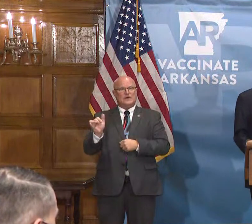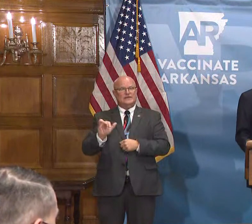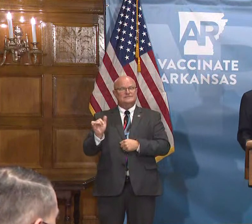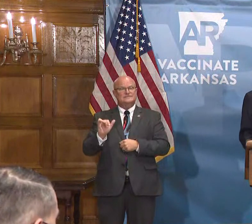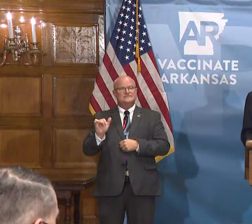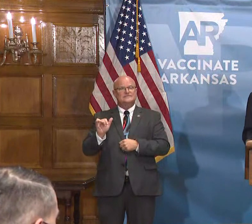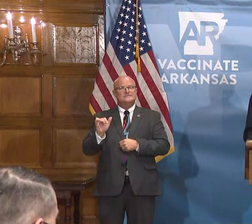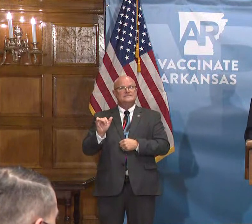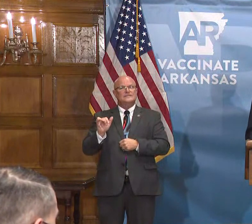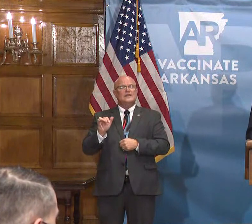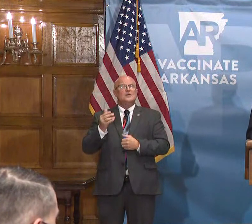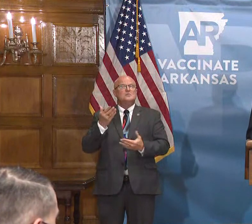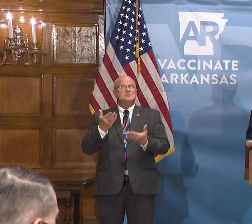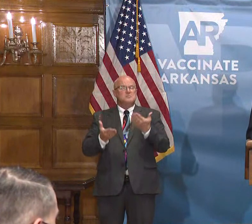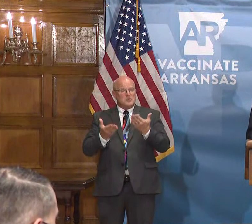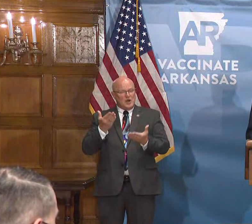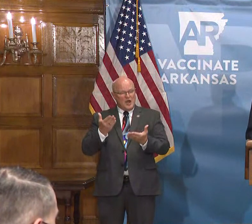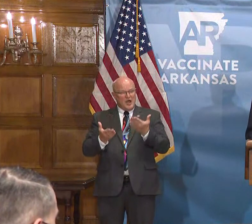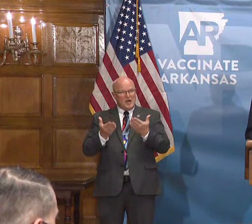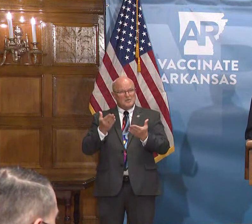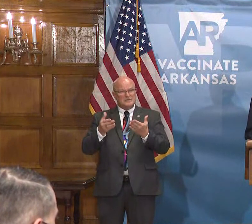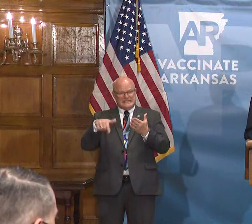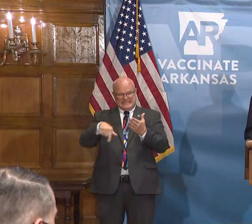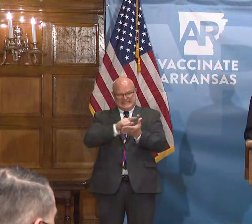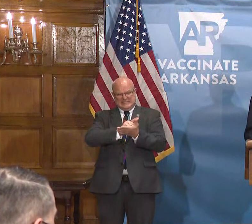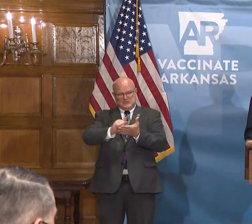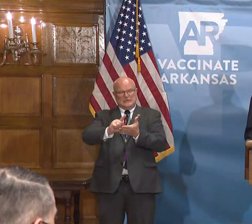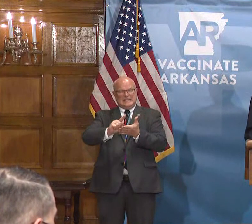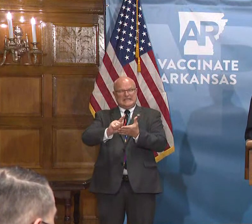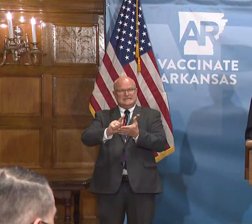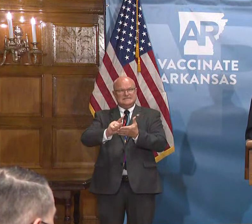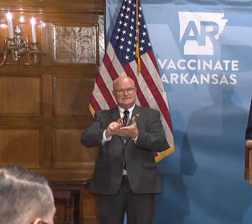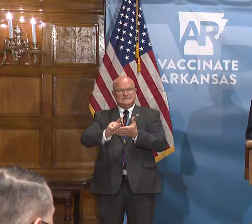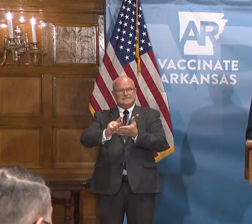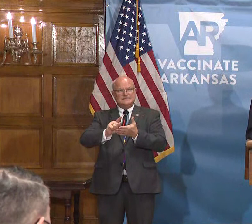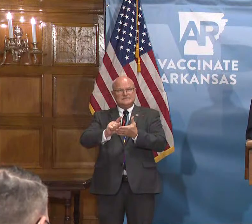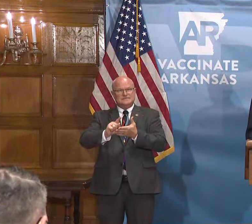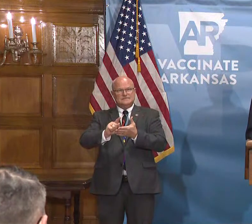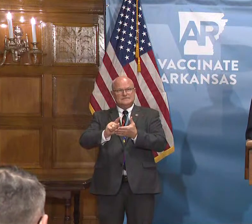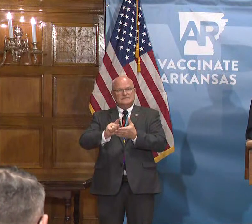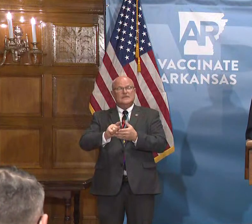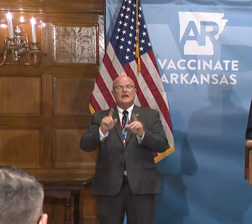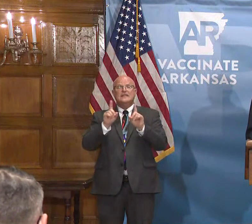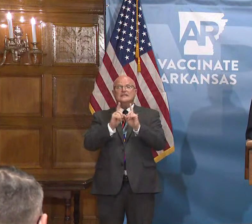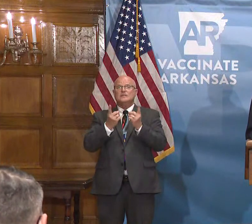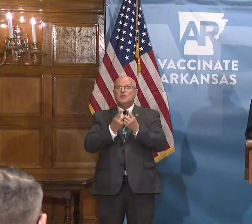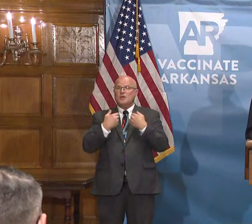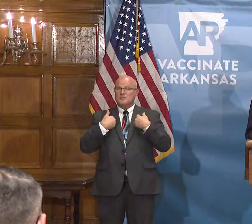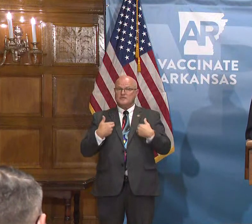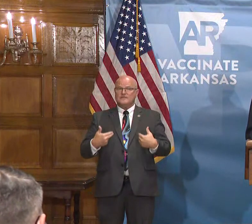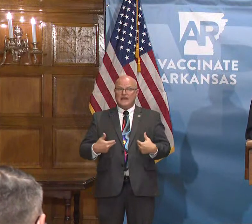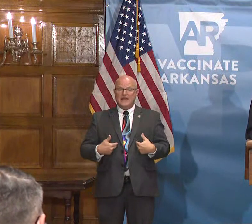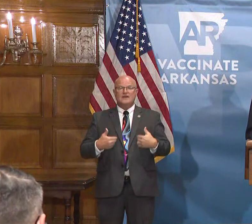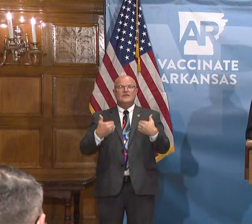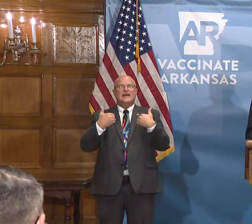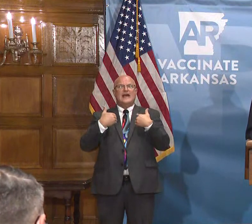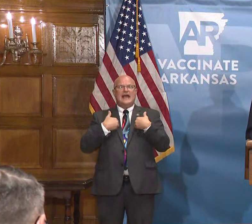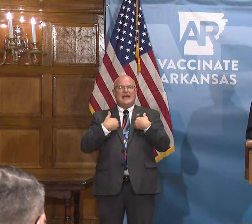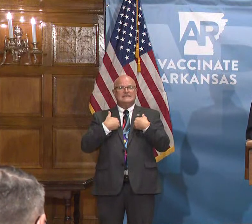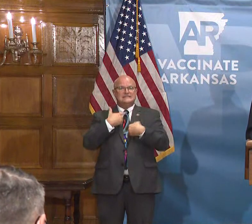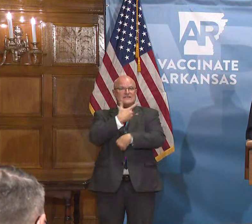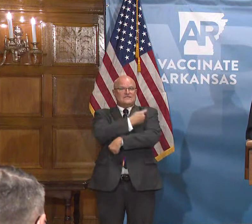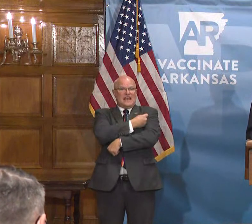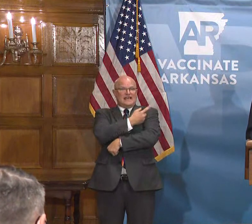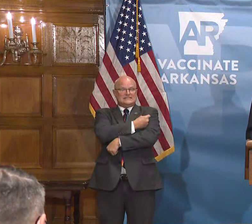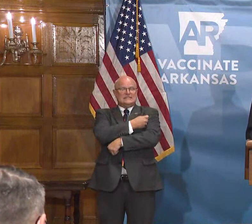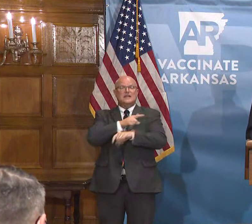well probably by the end of this week. The Department of Health has the